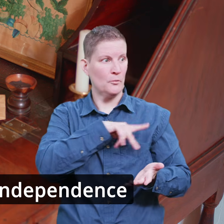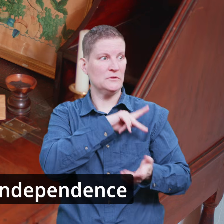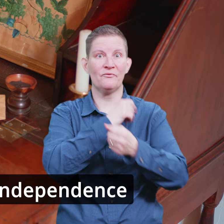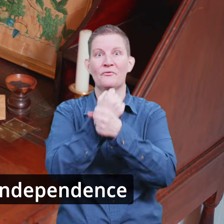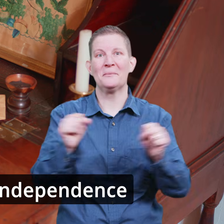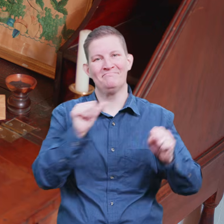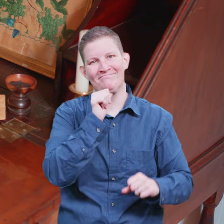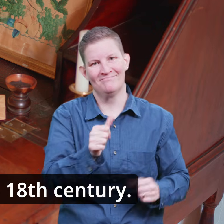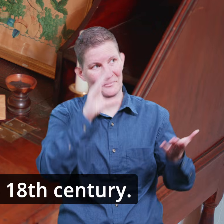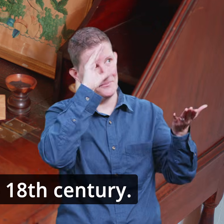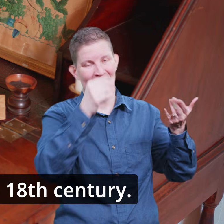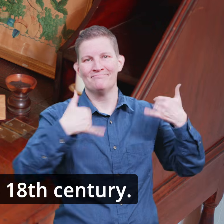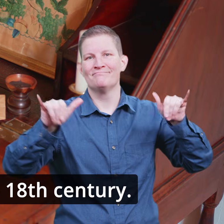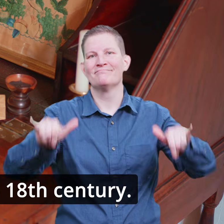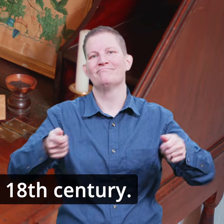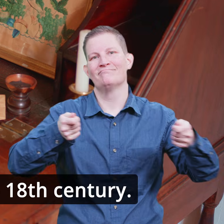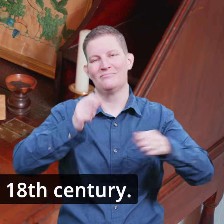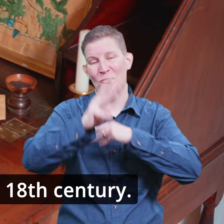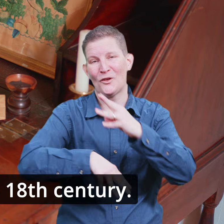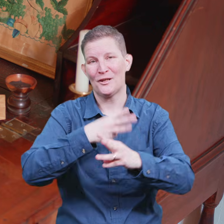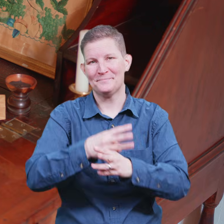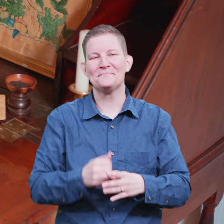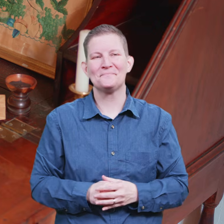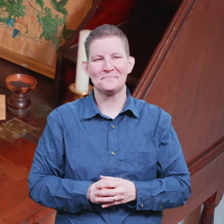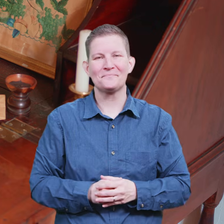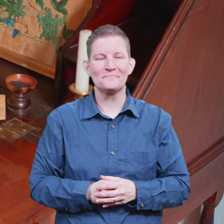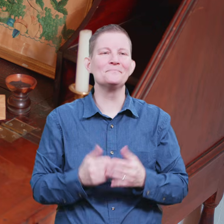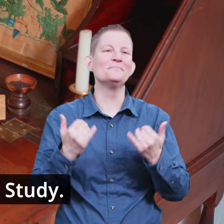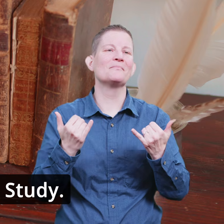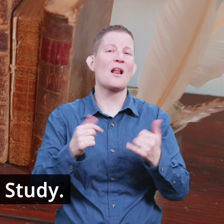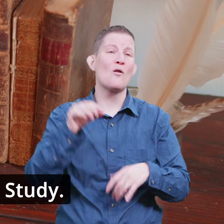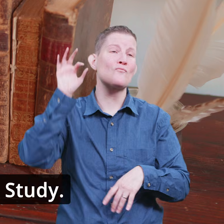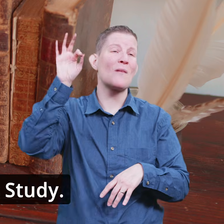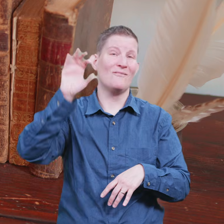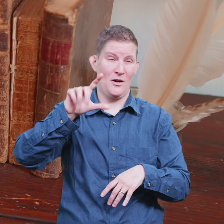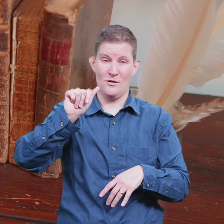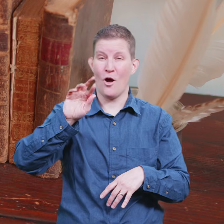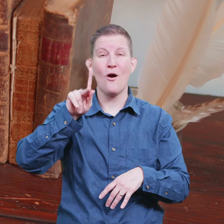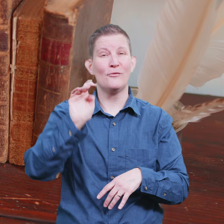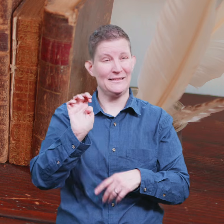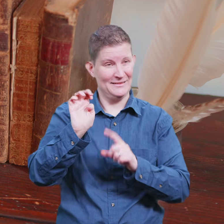freedom from independence in the man's world of the 18th century. Reverend Clarke's study.